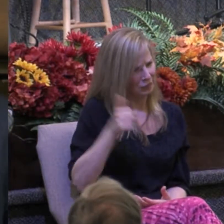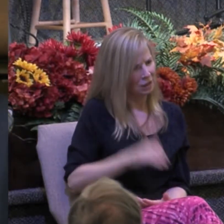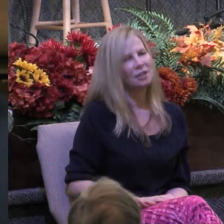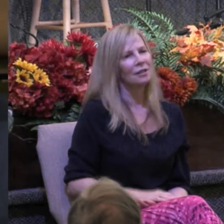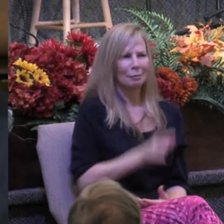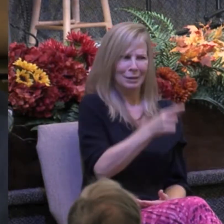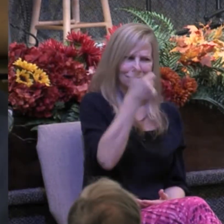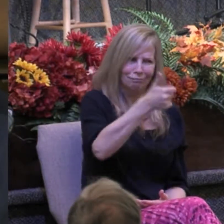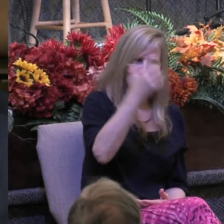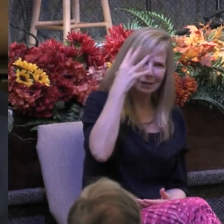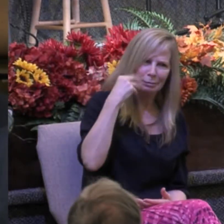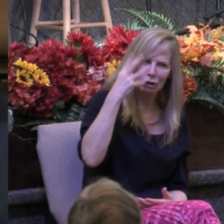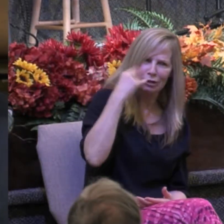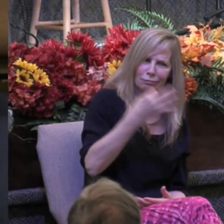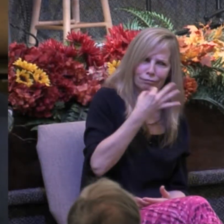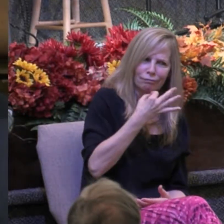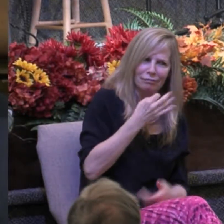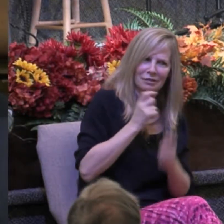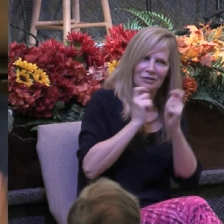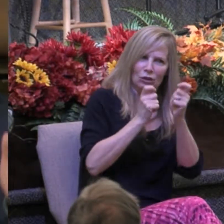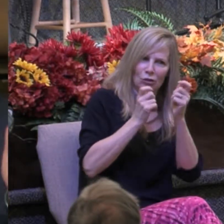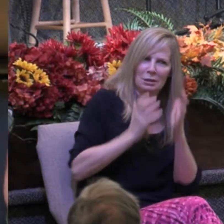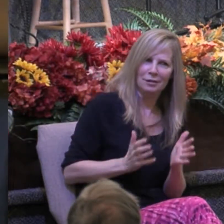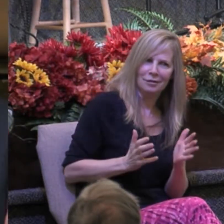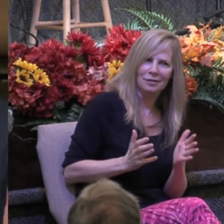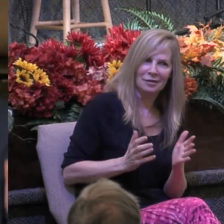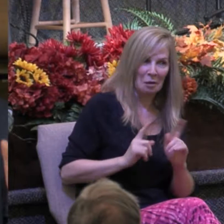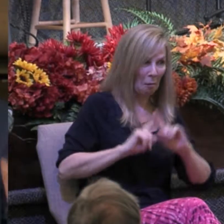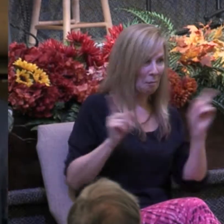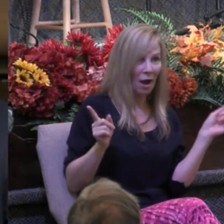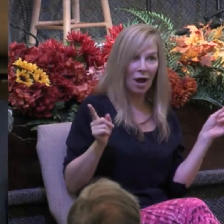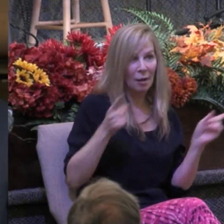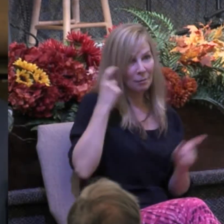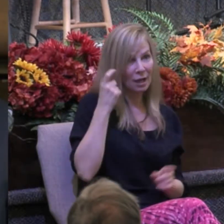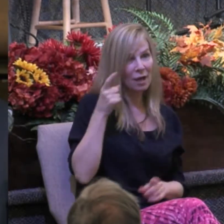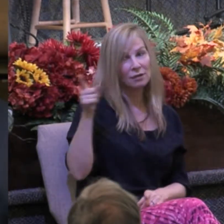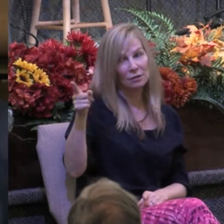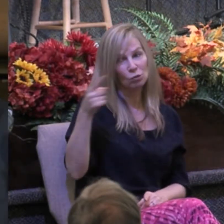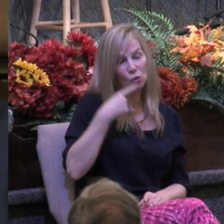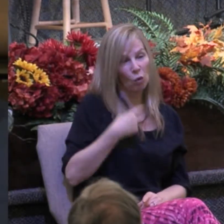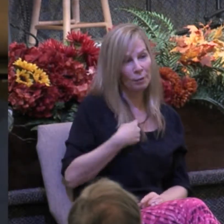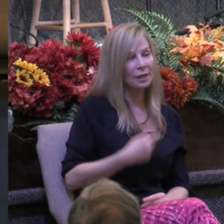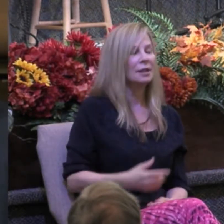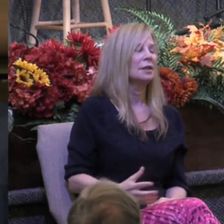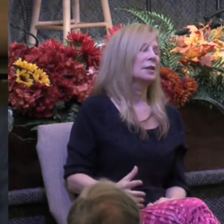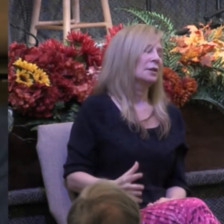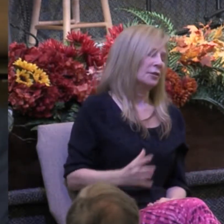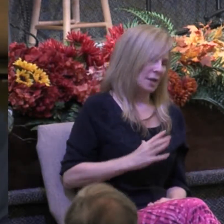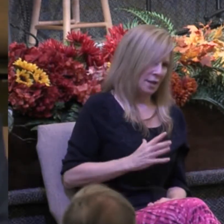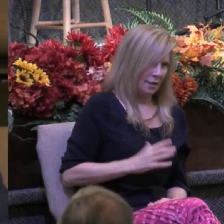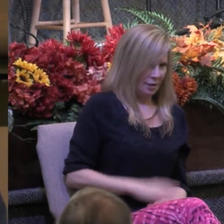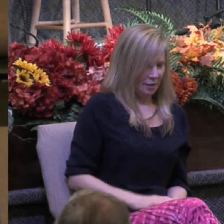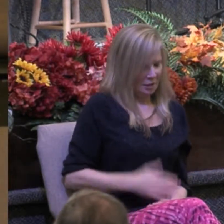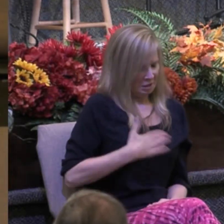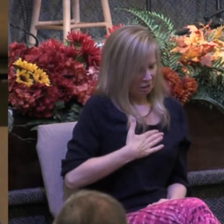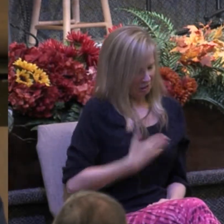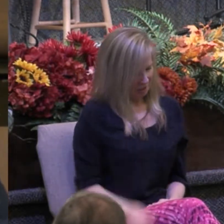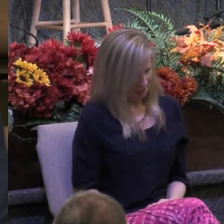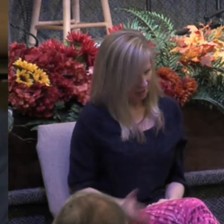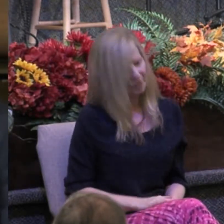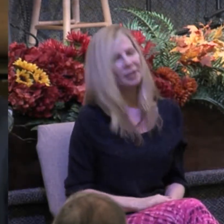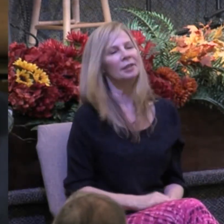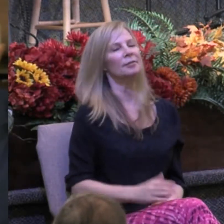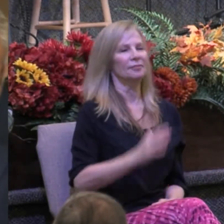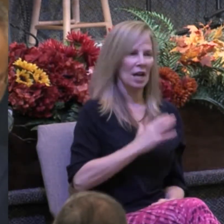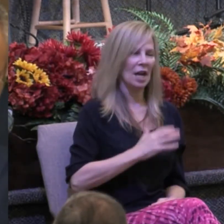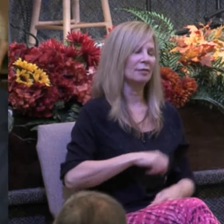an experienced fisherman, but because the master said this, he'll do it. When they had done